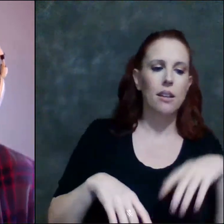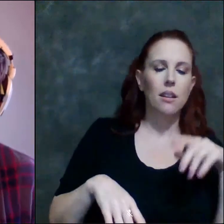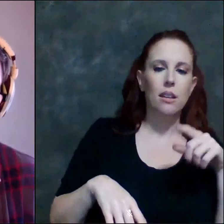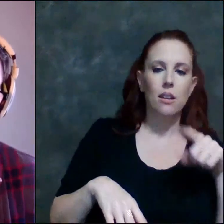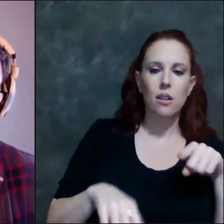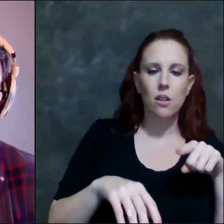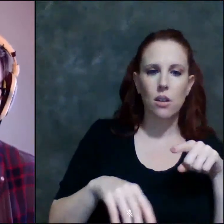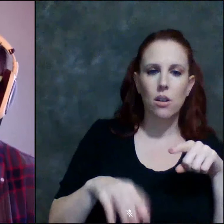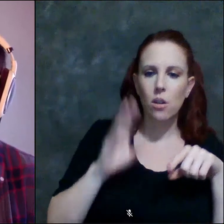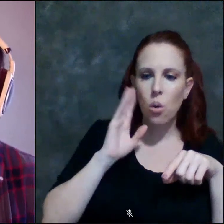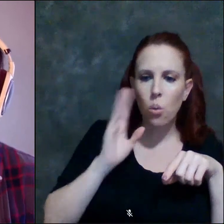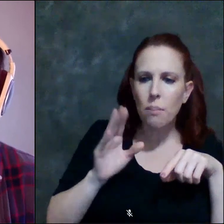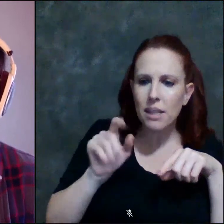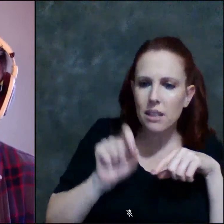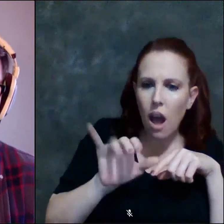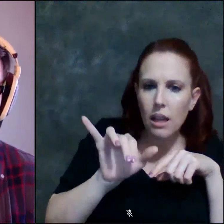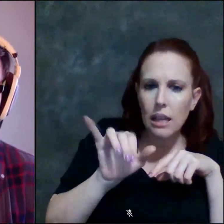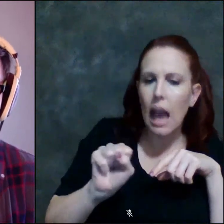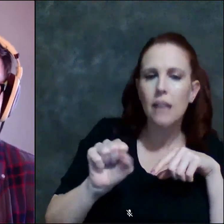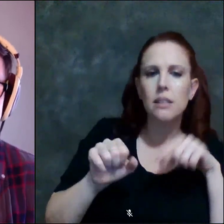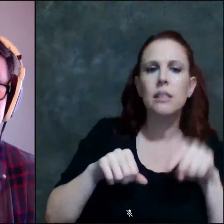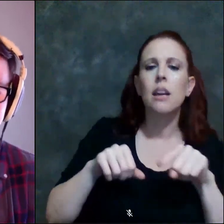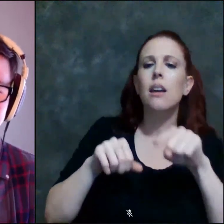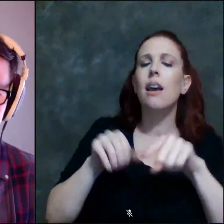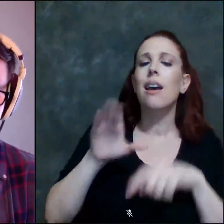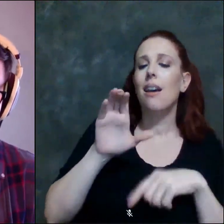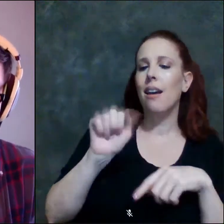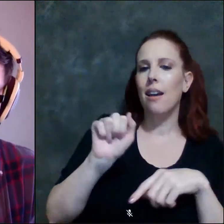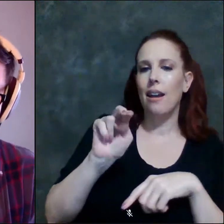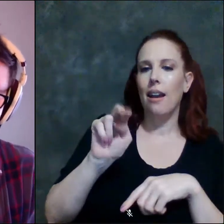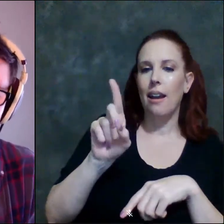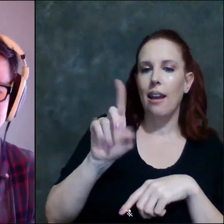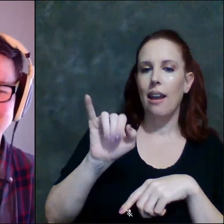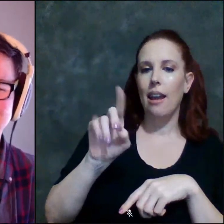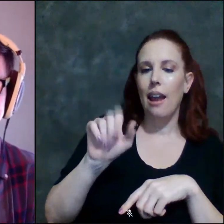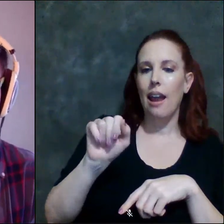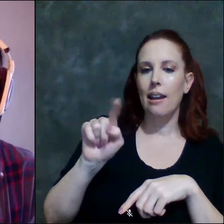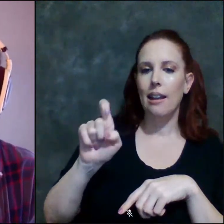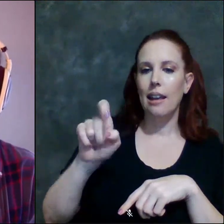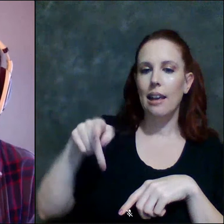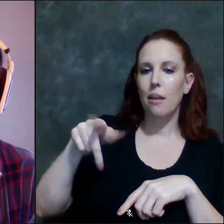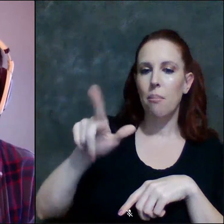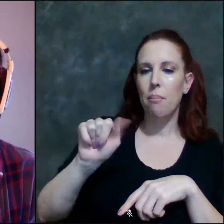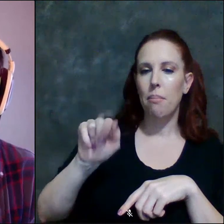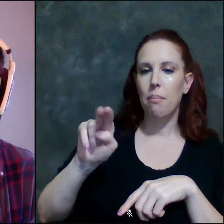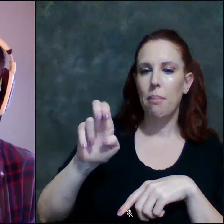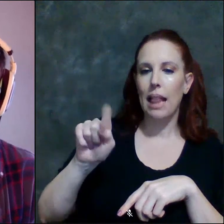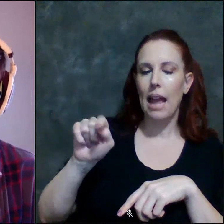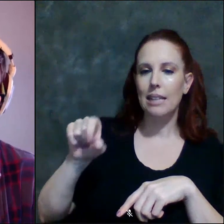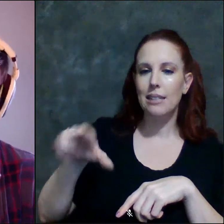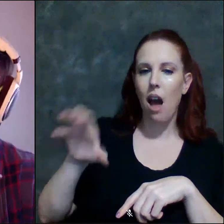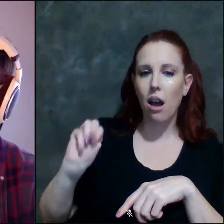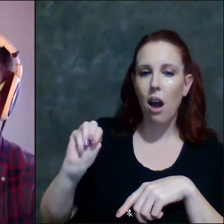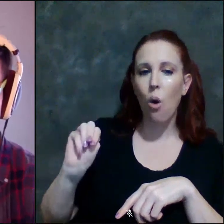Yes. Oh, and I'll give you, candidateplanet.com. Check out my videos. Thanks for your support and encouragement. I took a